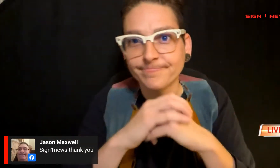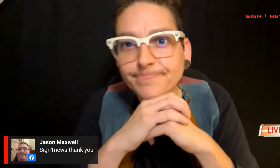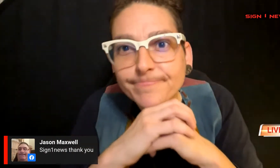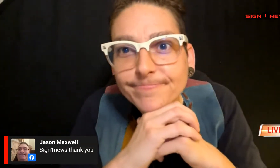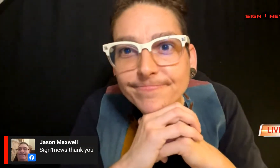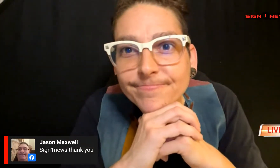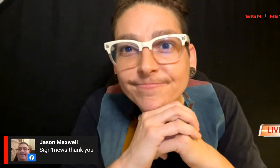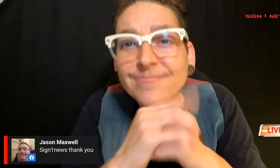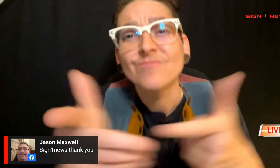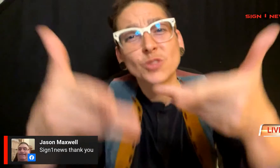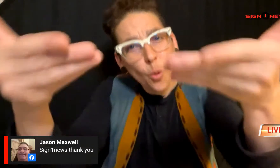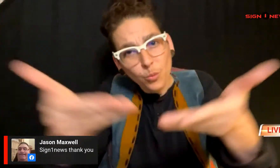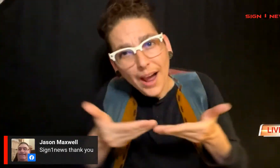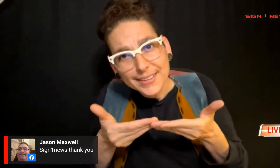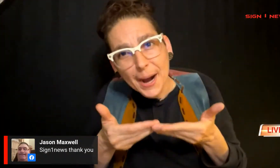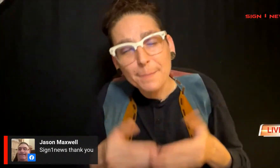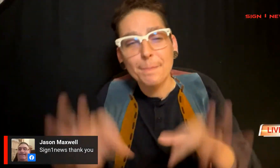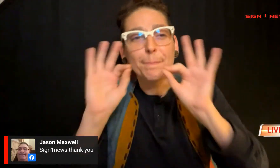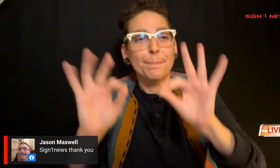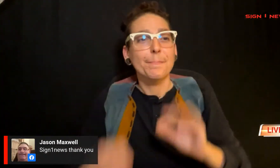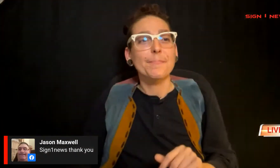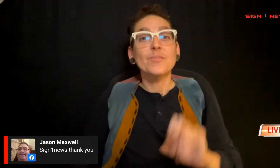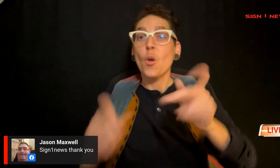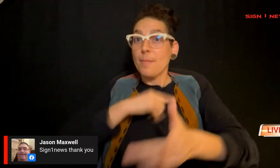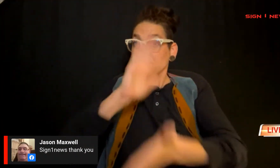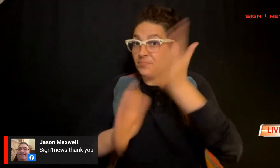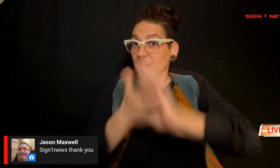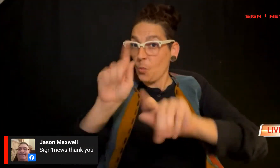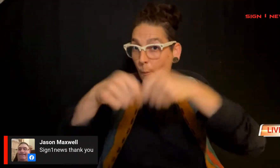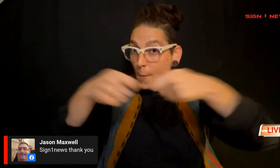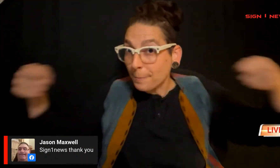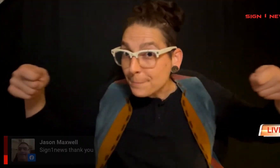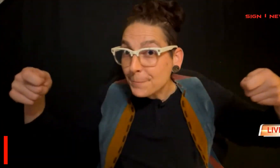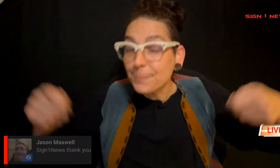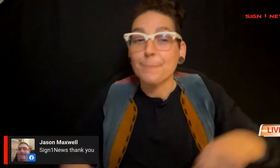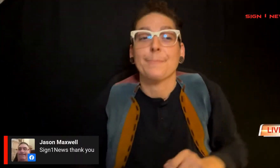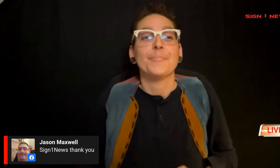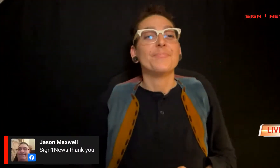it's the positive and the negative. Oh, you're welcome. You're welcome. Okay, we're going to wrap up.